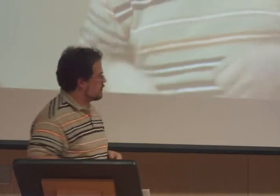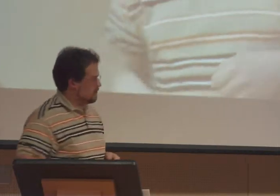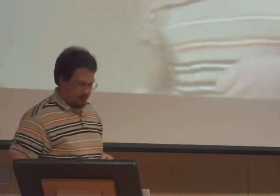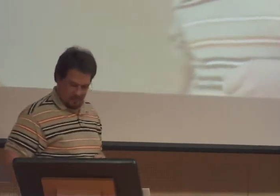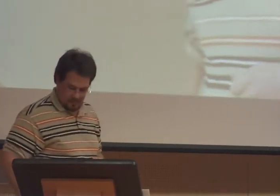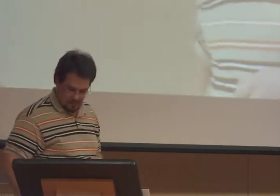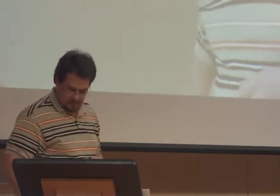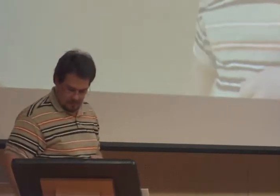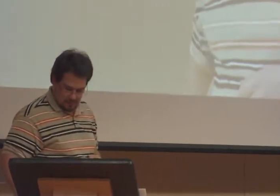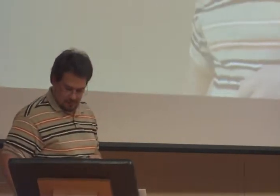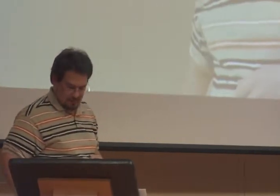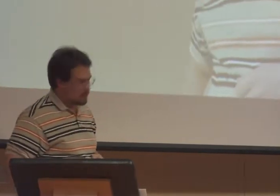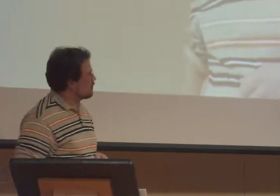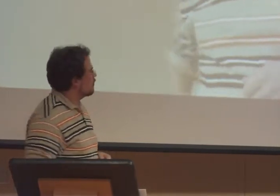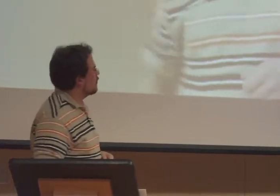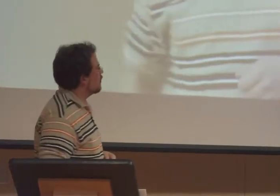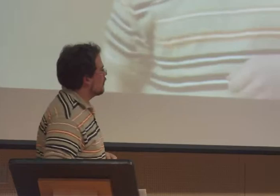position and a little bit about what you do.